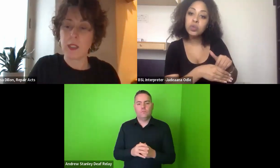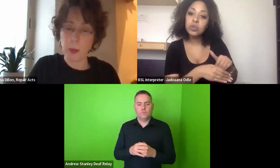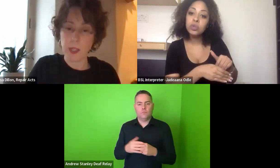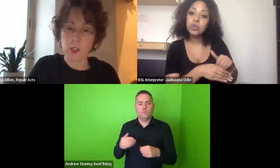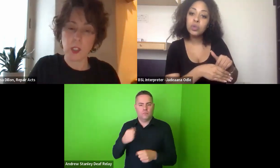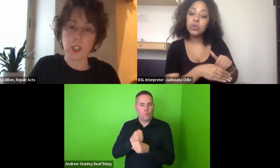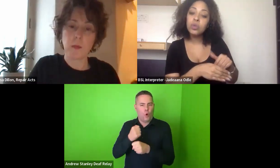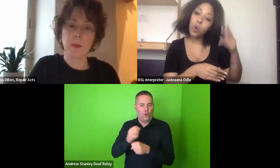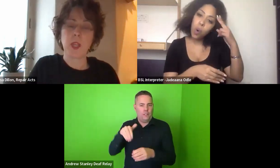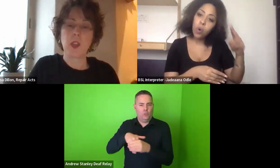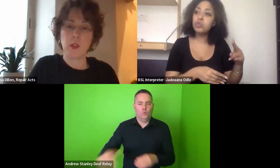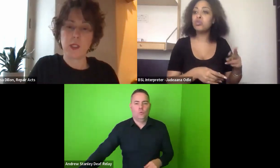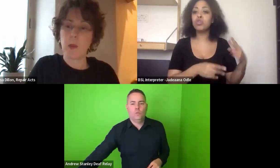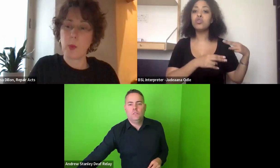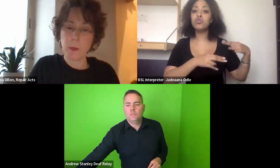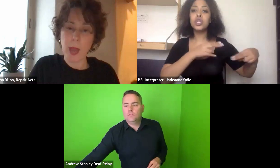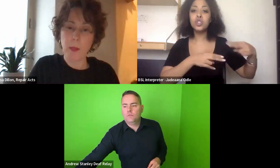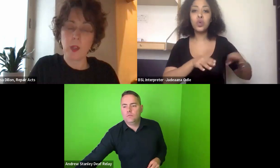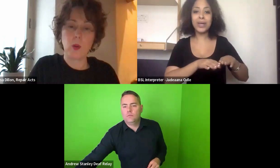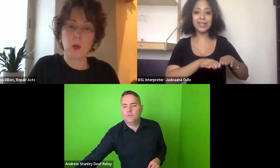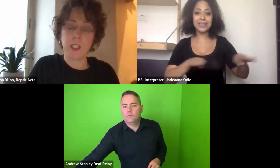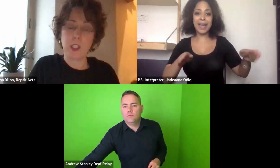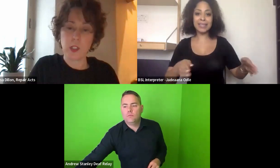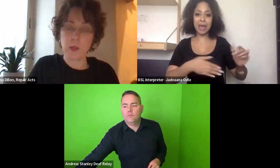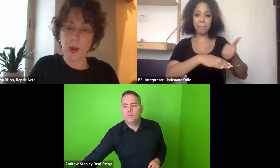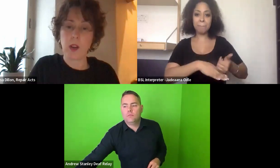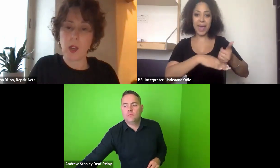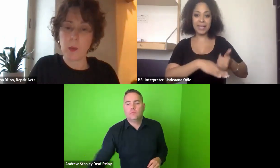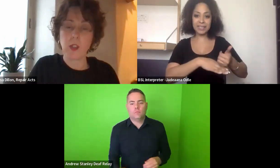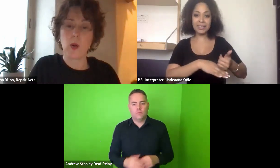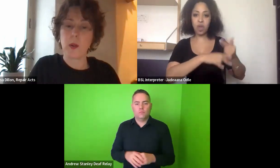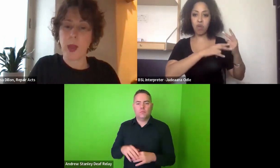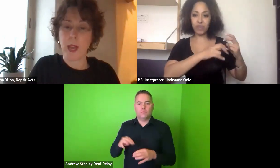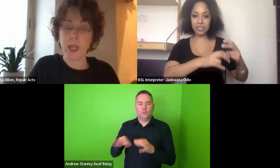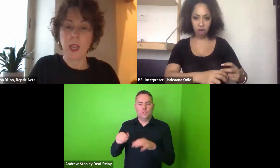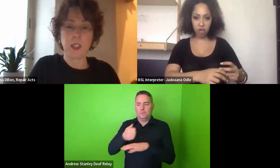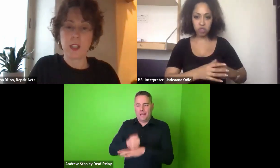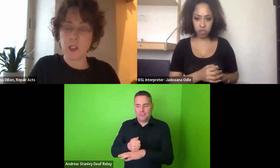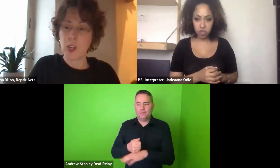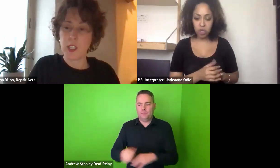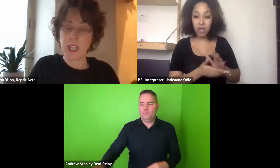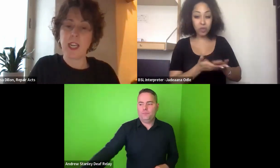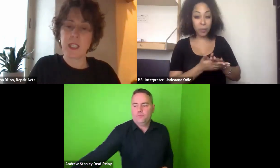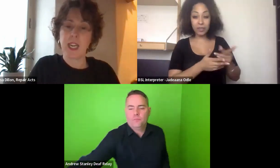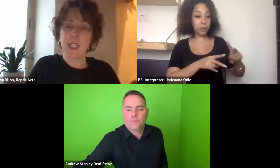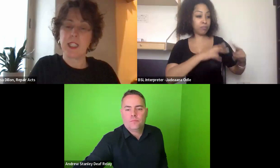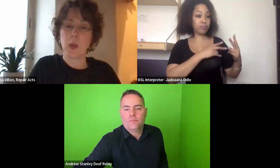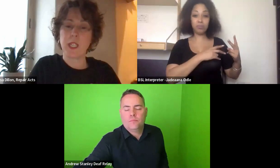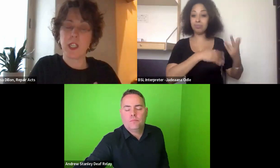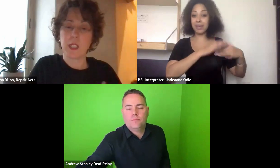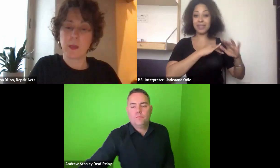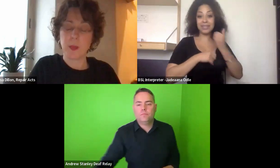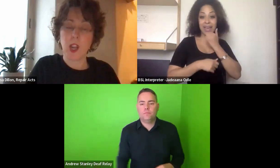traditional desk-based research. So for example, we map local histories of repair economies going back to 1938 and taking